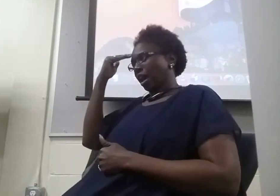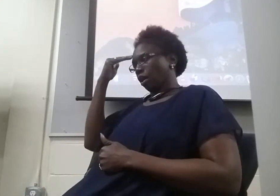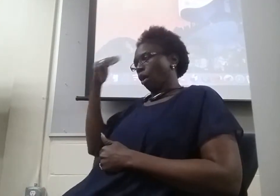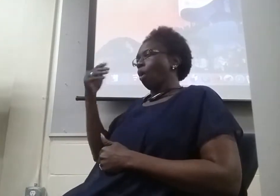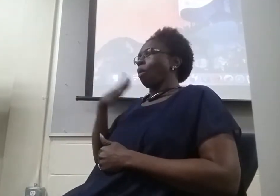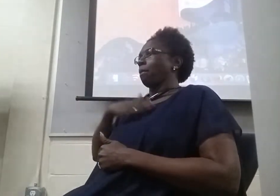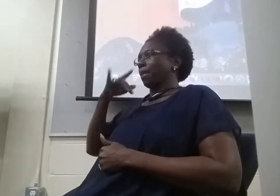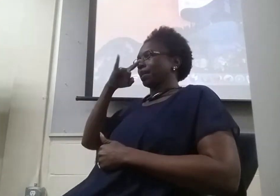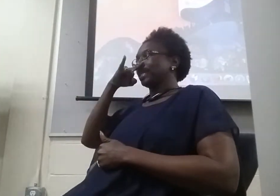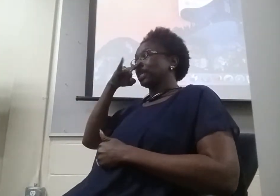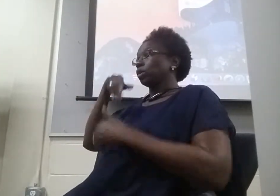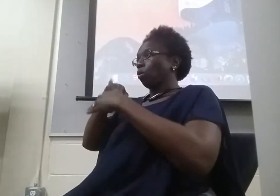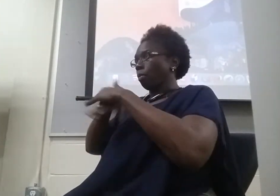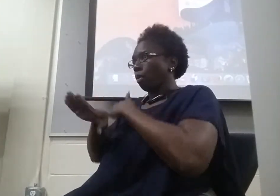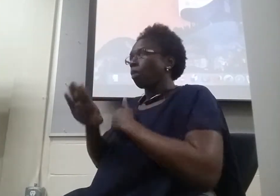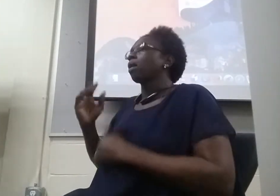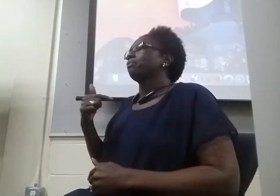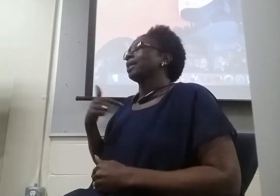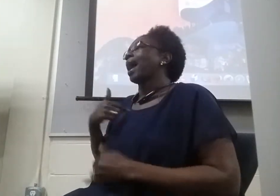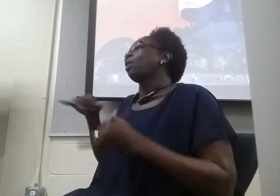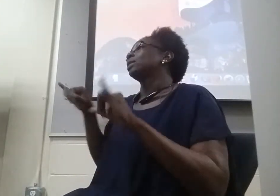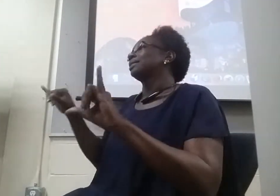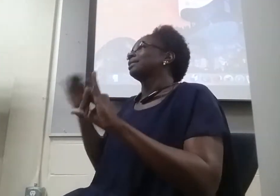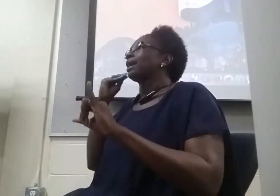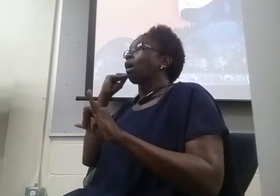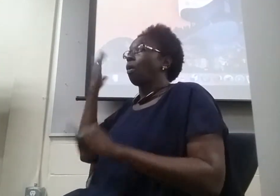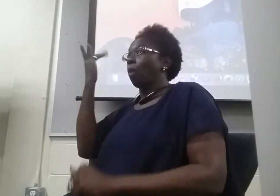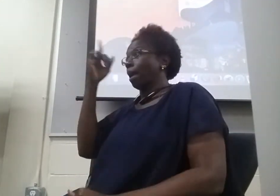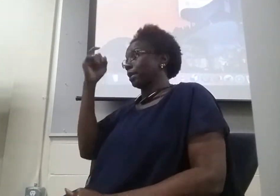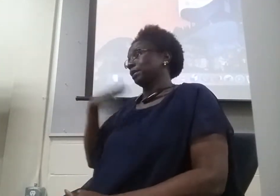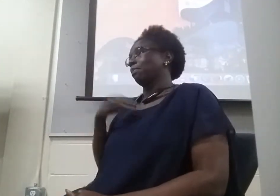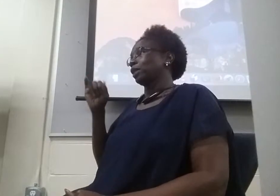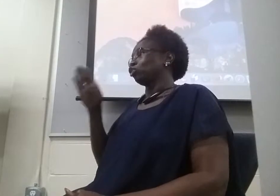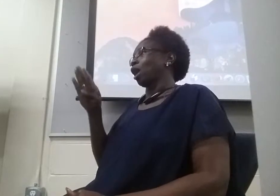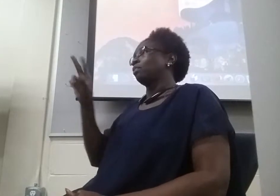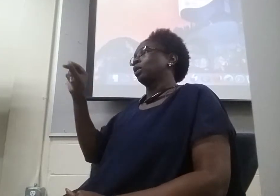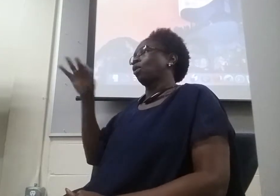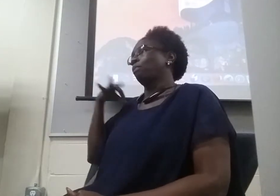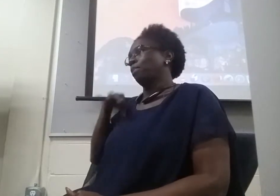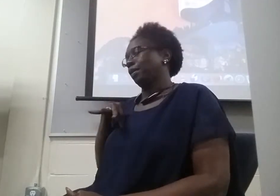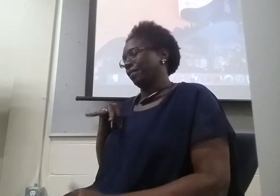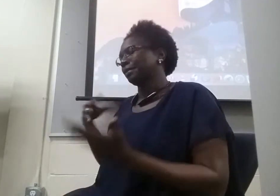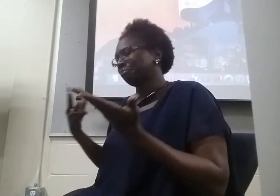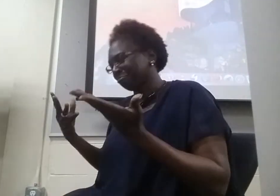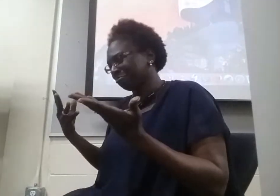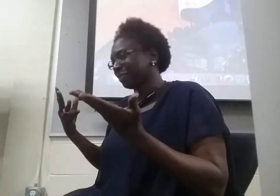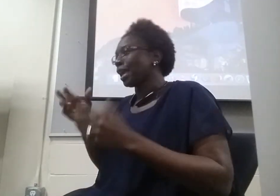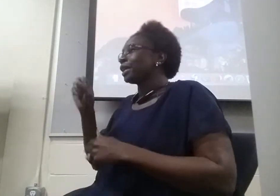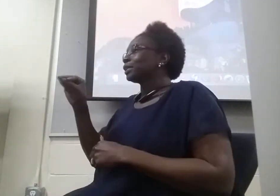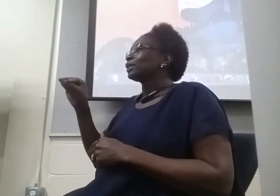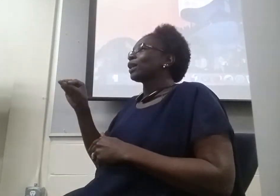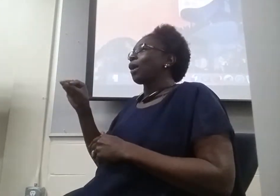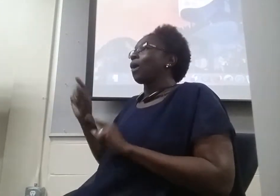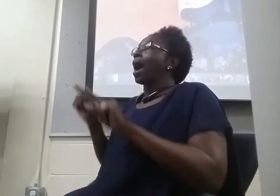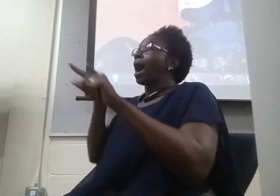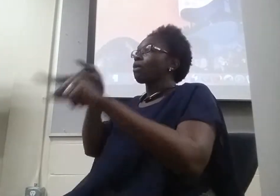staying home because I had the job with no benefits. So I went and I spent time with my son and my daughter for the